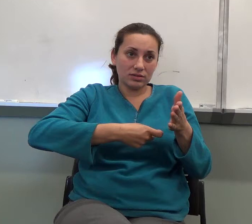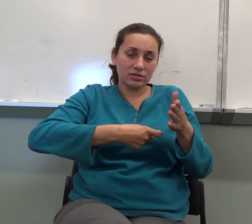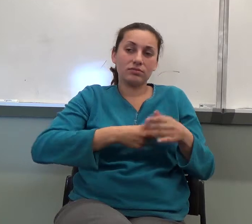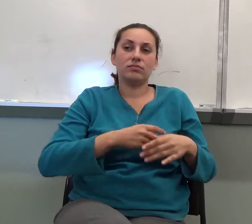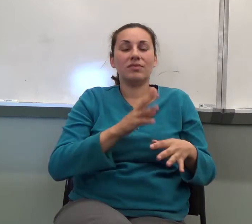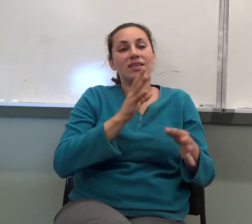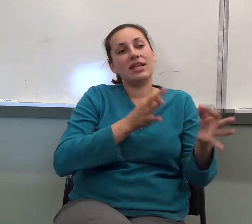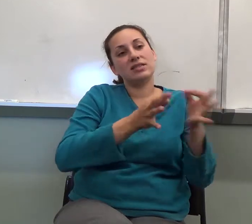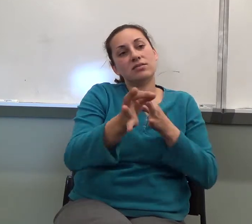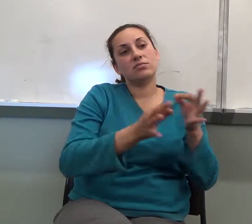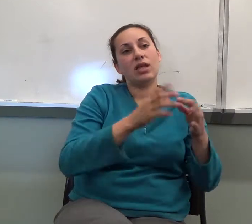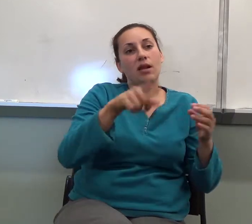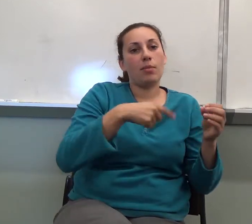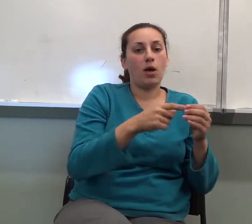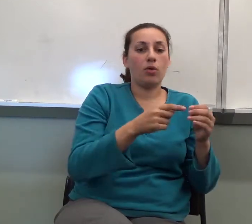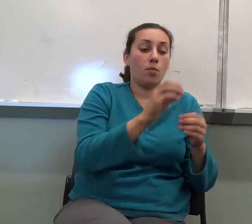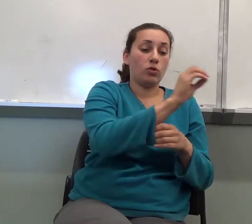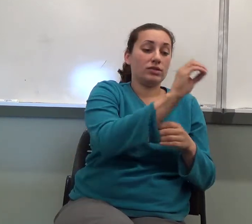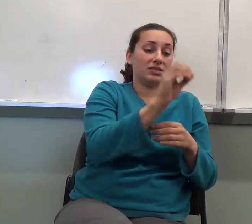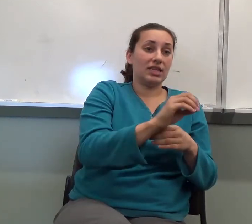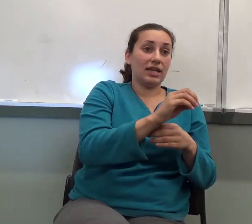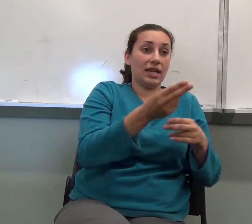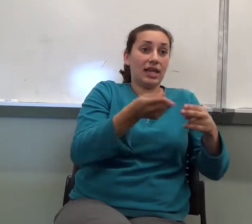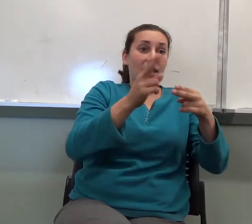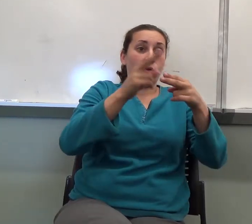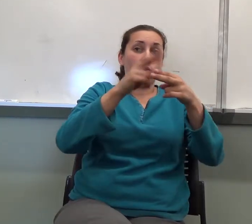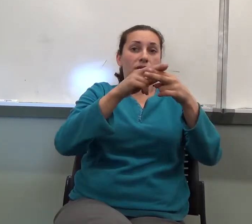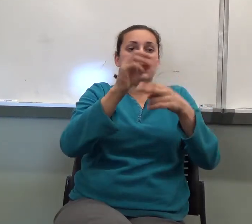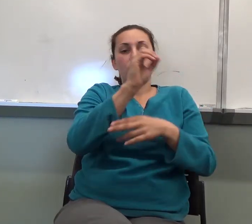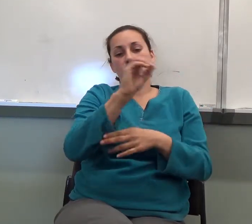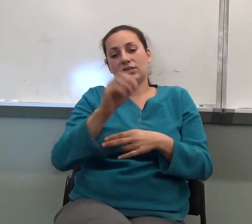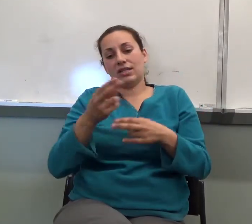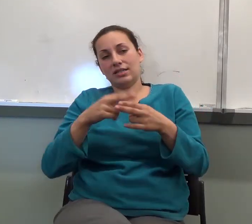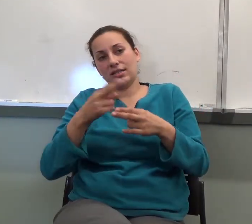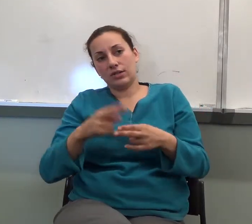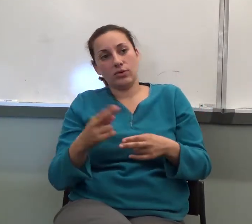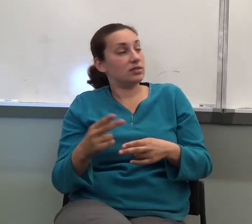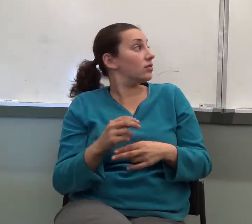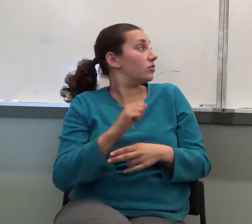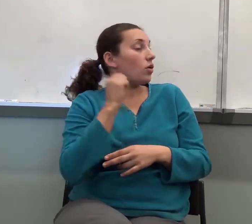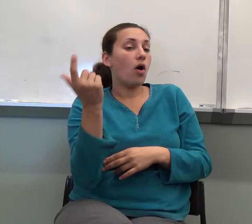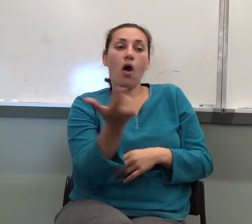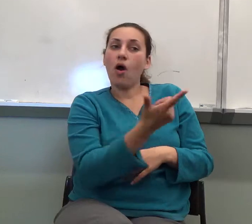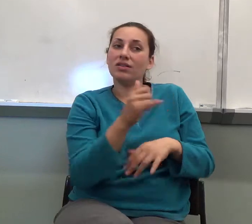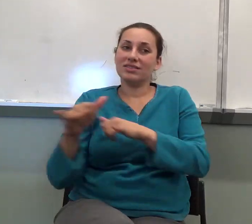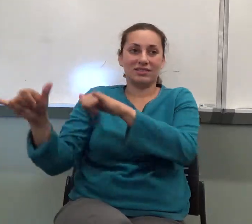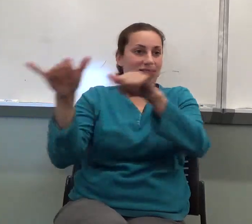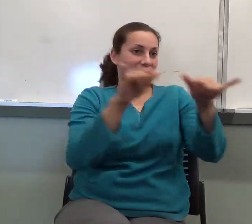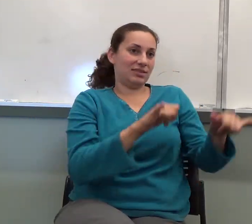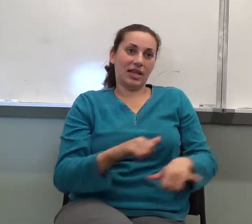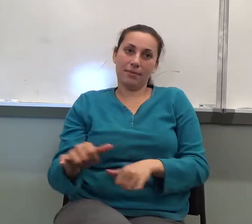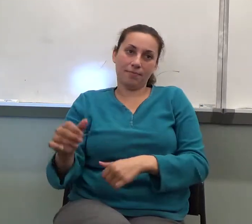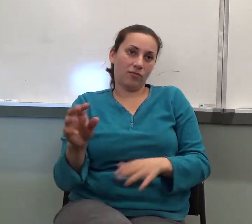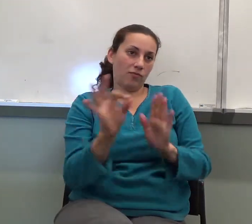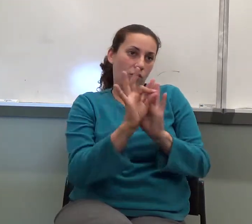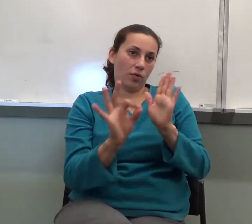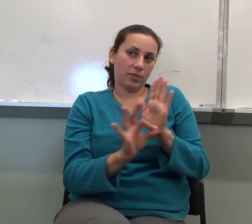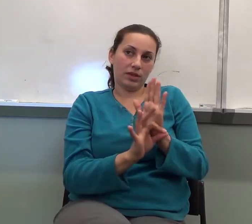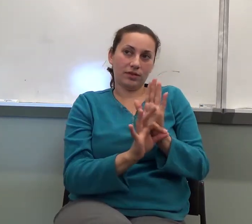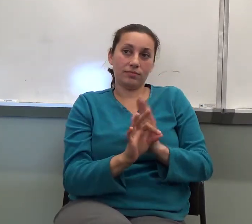All of these things are just this formula. Now that's not to say that you shouldn't have this on your sheet.